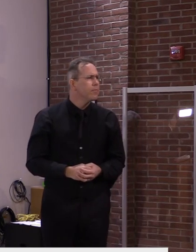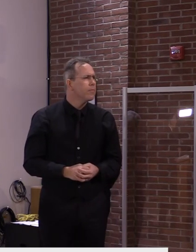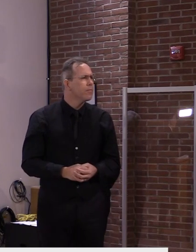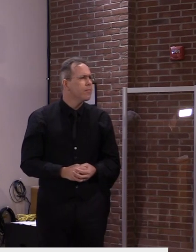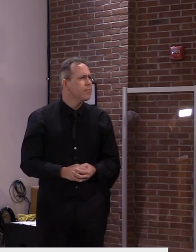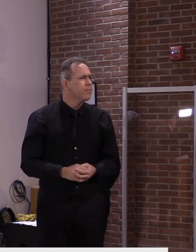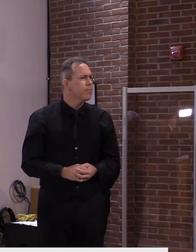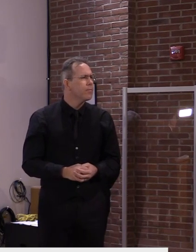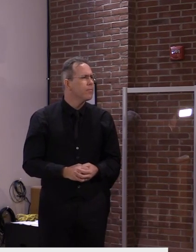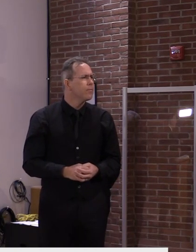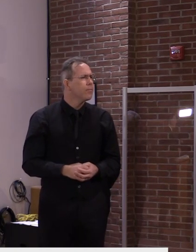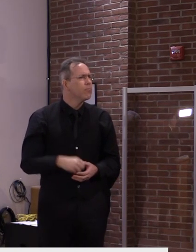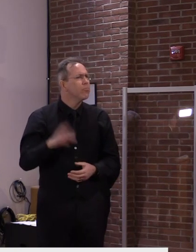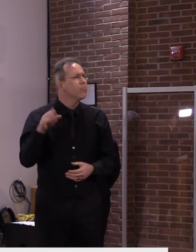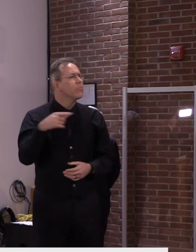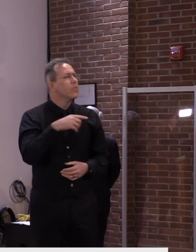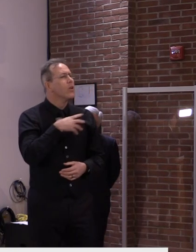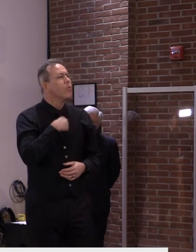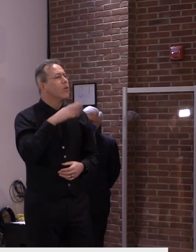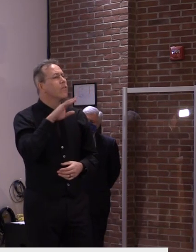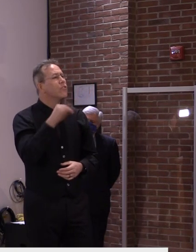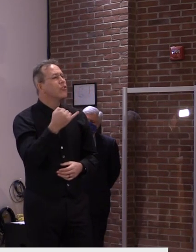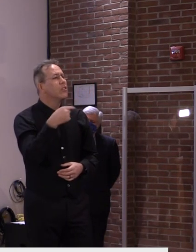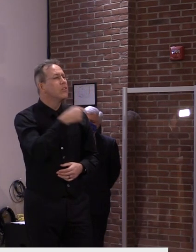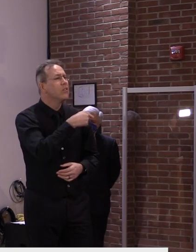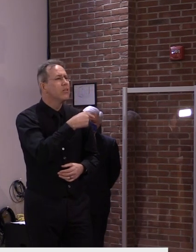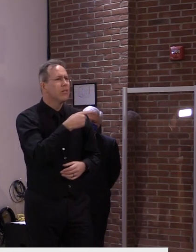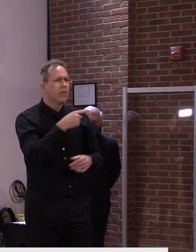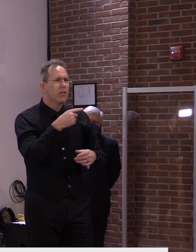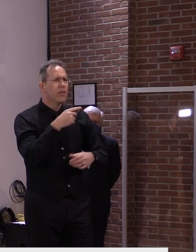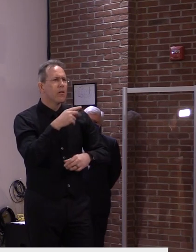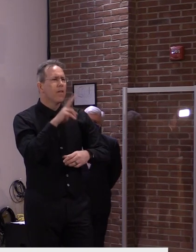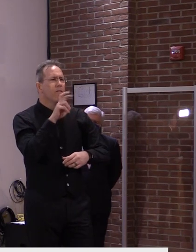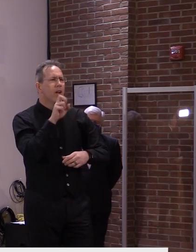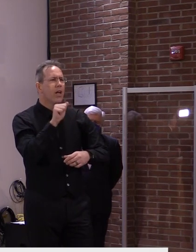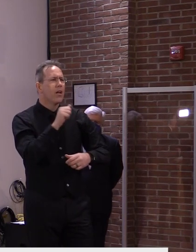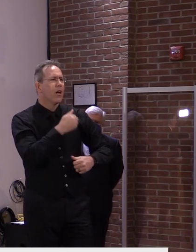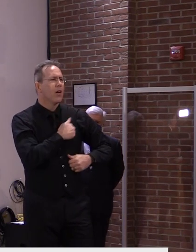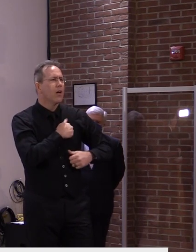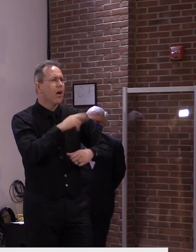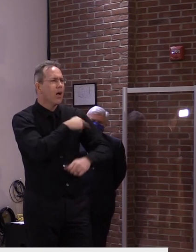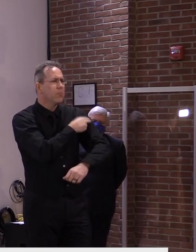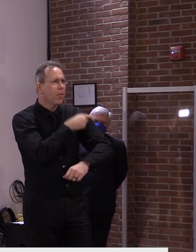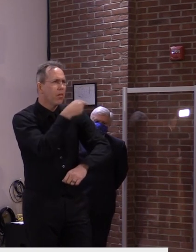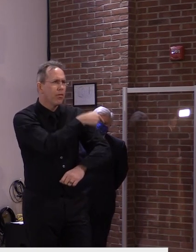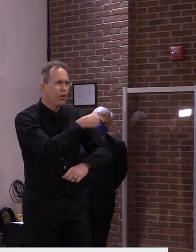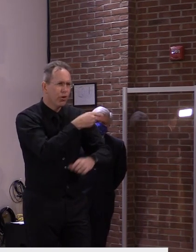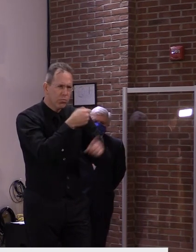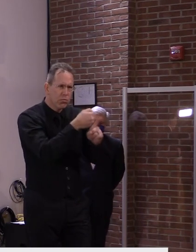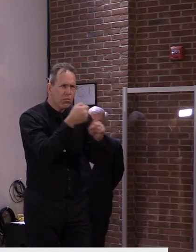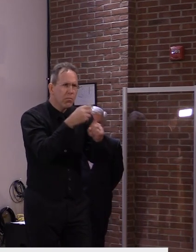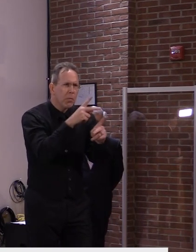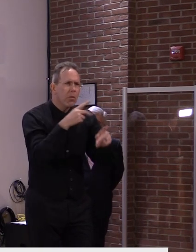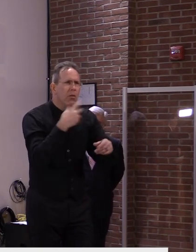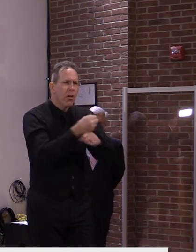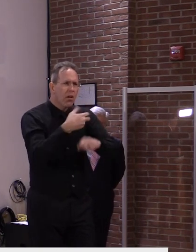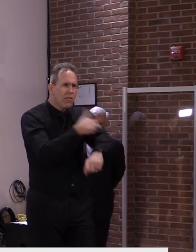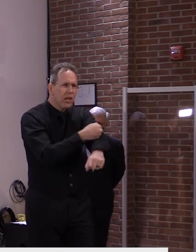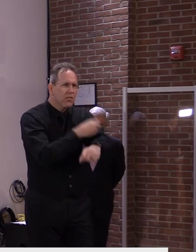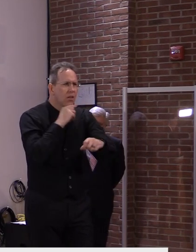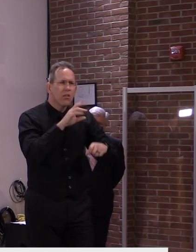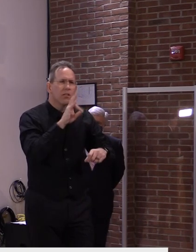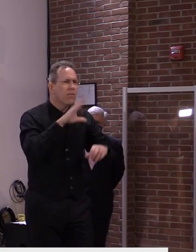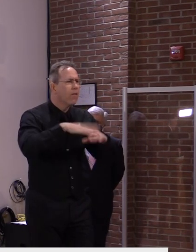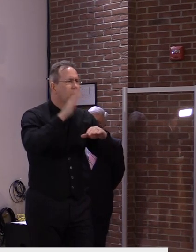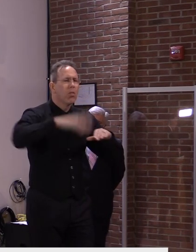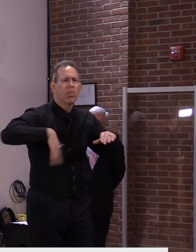and up, but any veteran 65 and up. And one veteran called this week to say, like, he called the VA on Tuesday and was